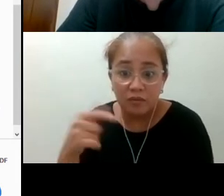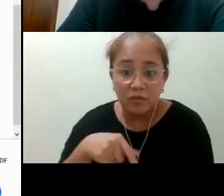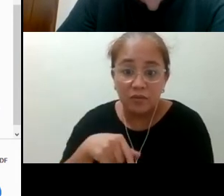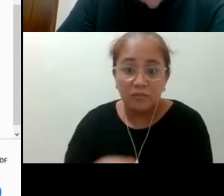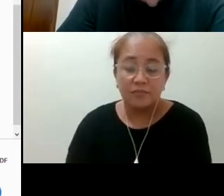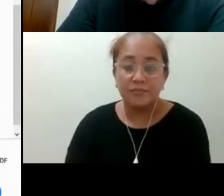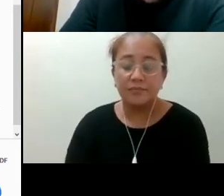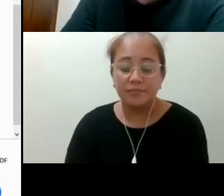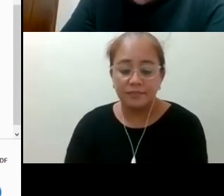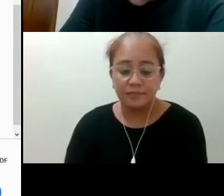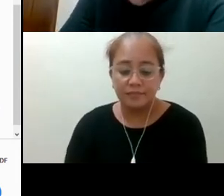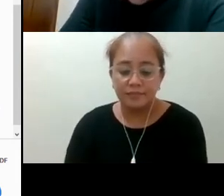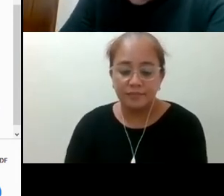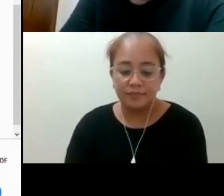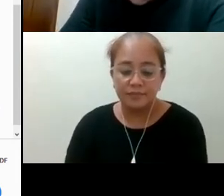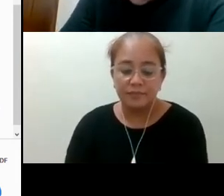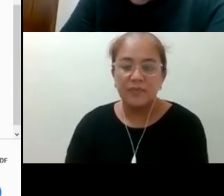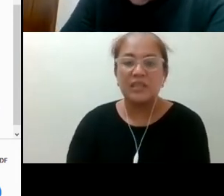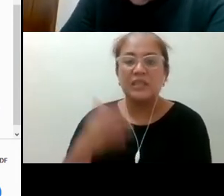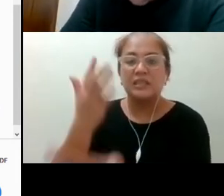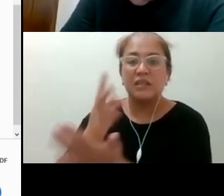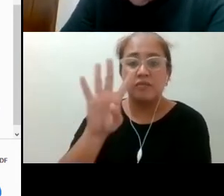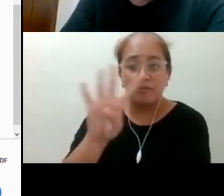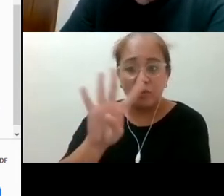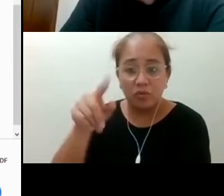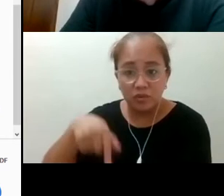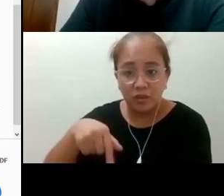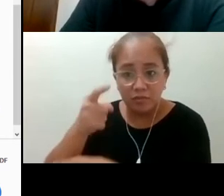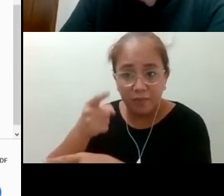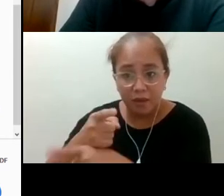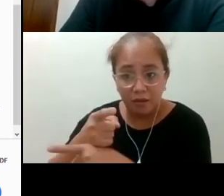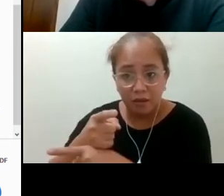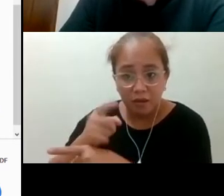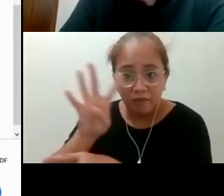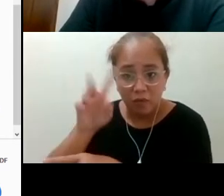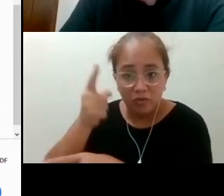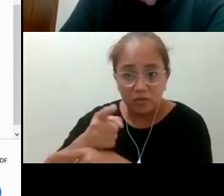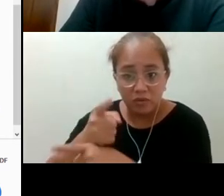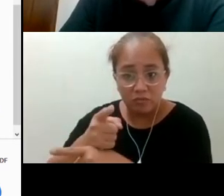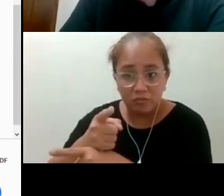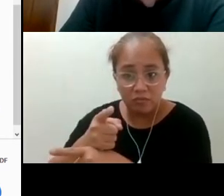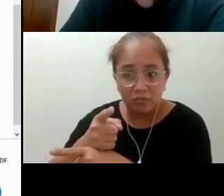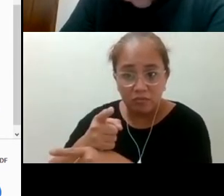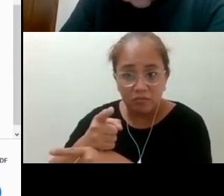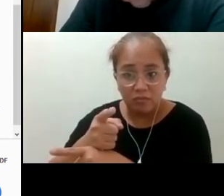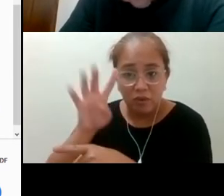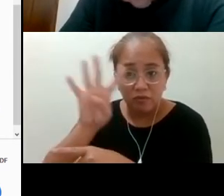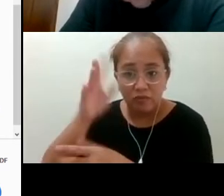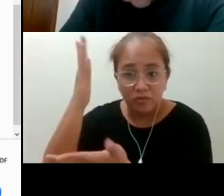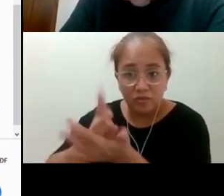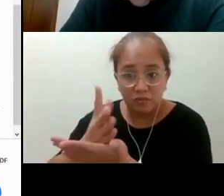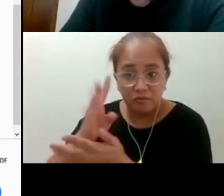Yes. Okay, and we stop at 4 o'clock your time, right? 3:37 now, actually. Peeps is